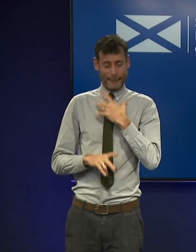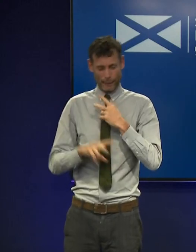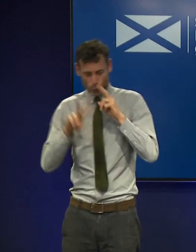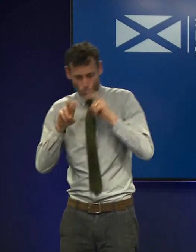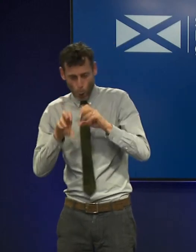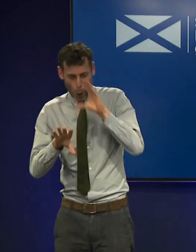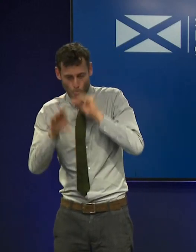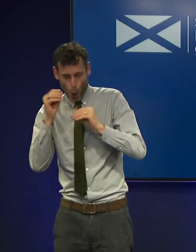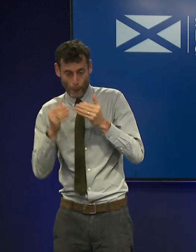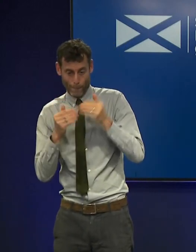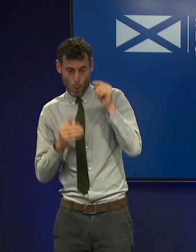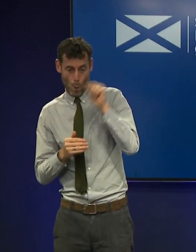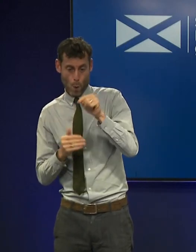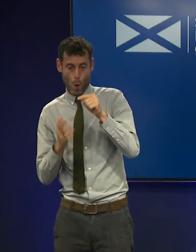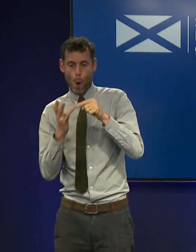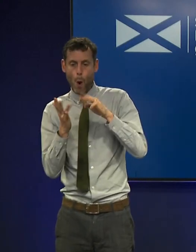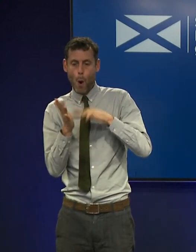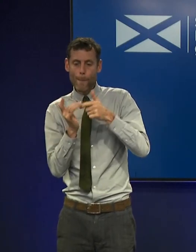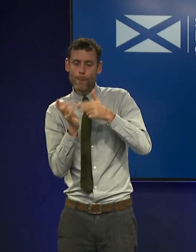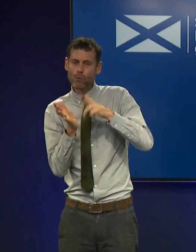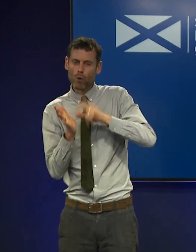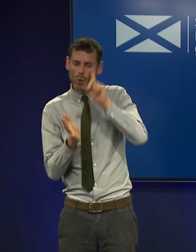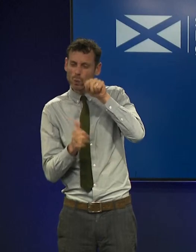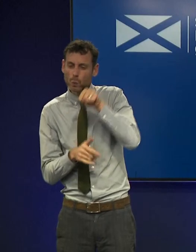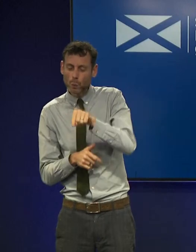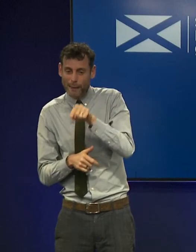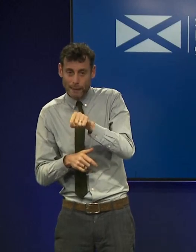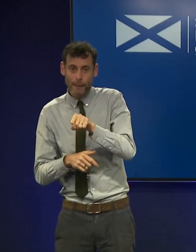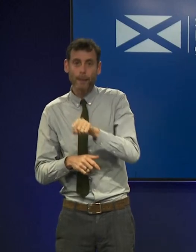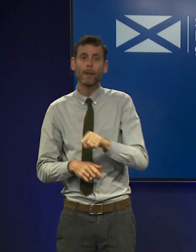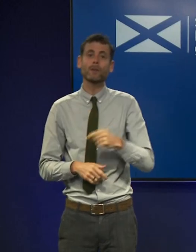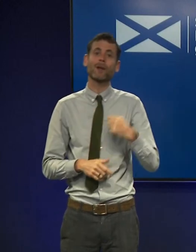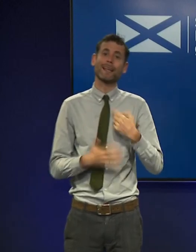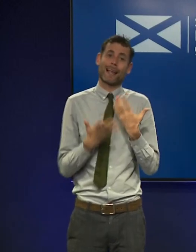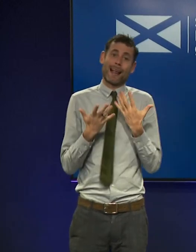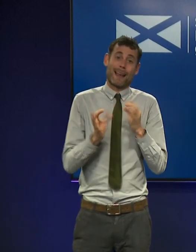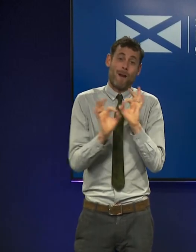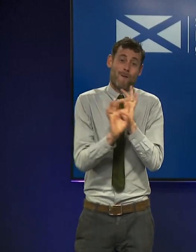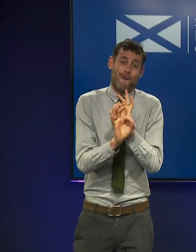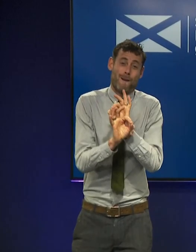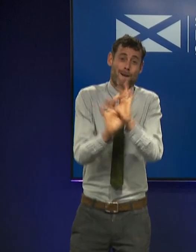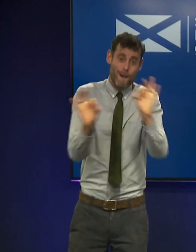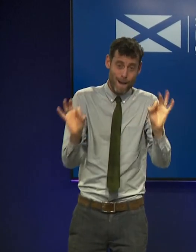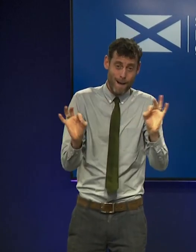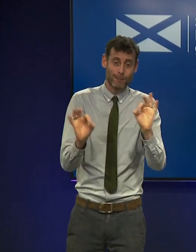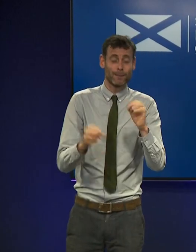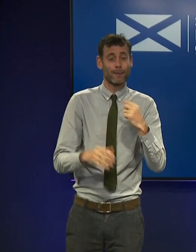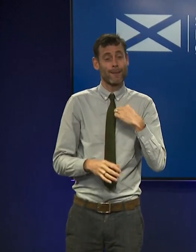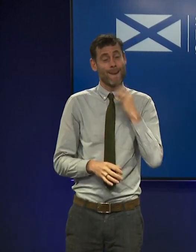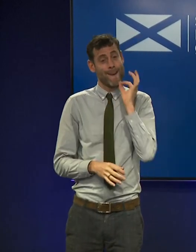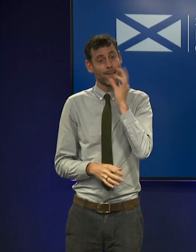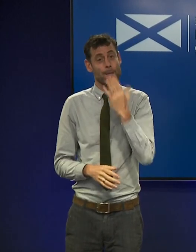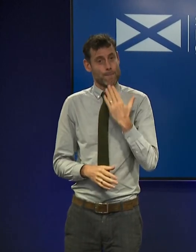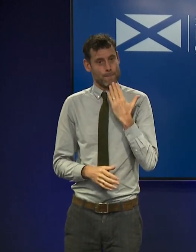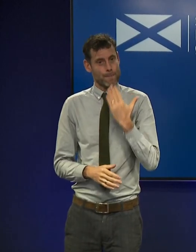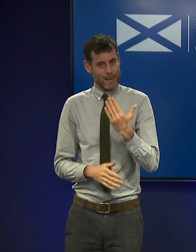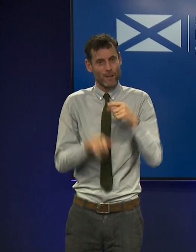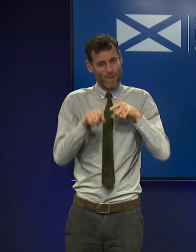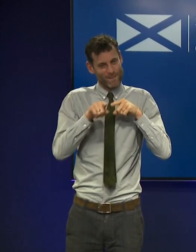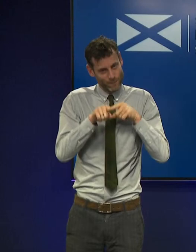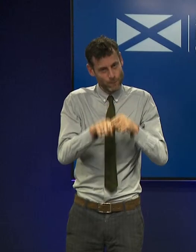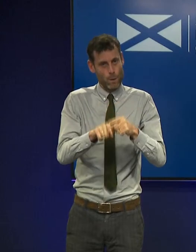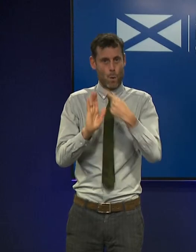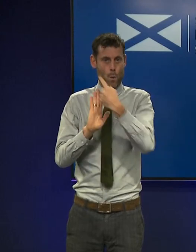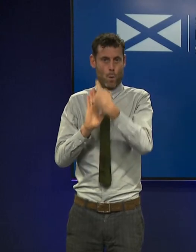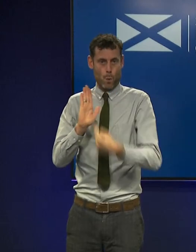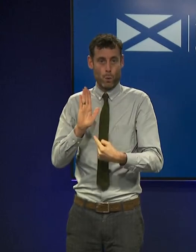further protection. So that is my message, plea, request, call it what you want, to everybody across the country. To those watching,